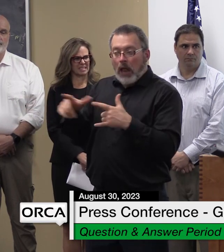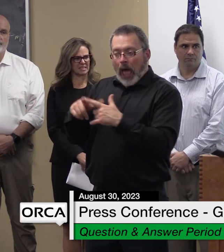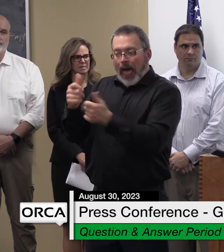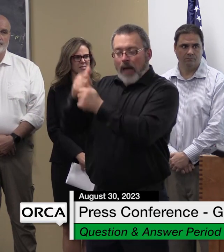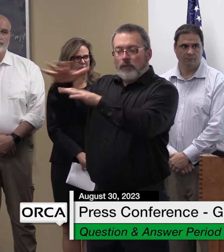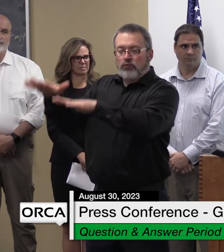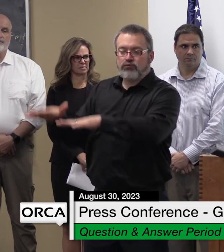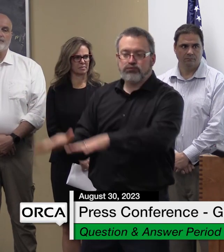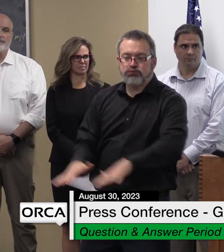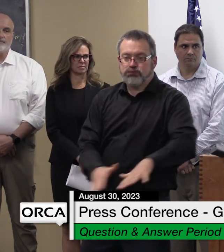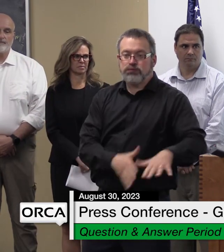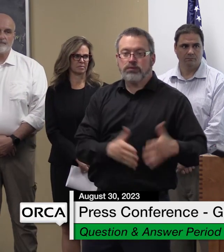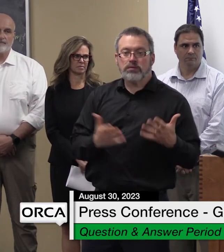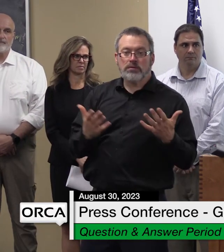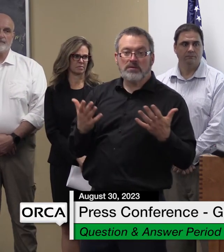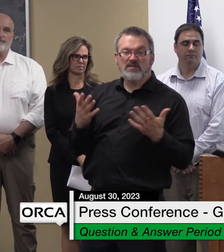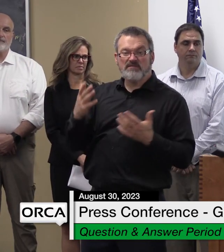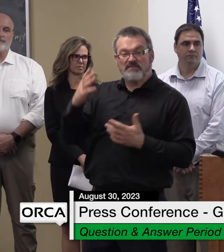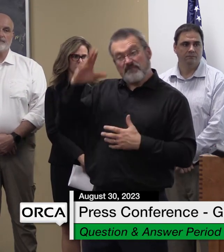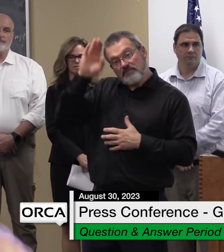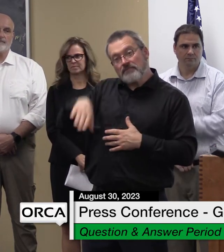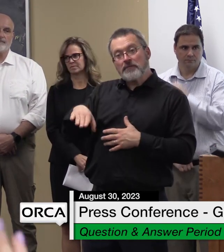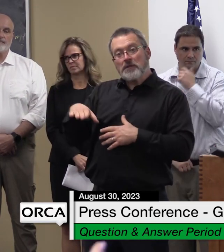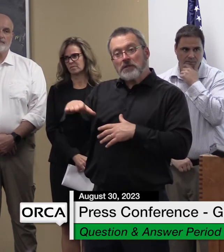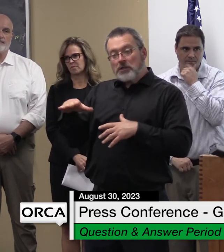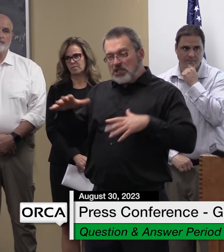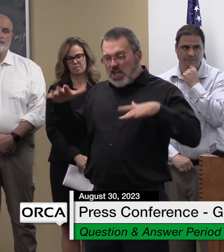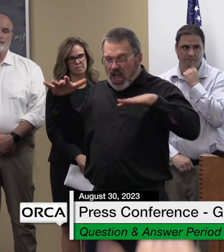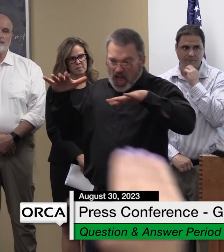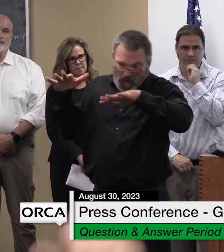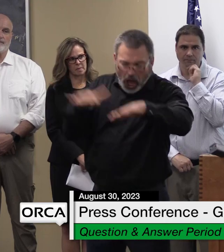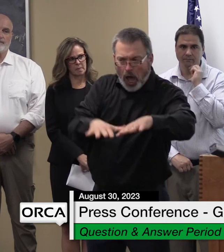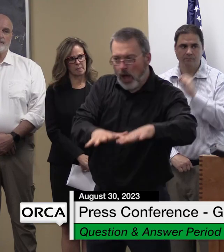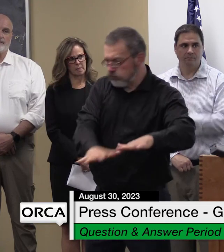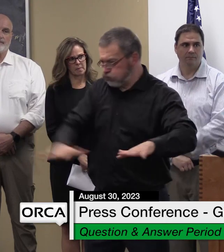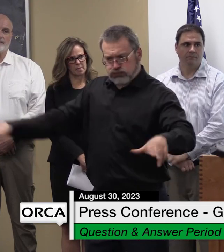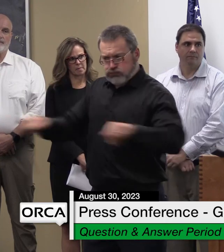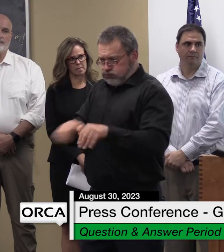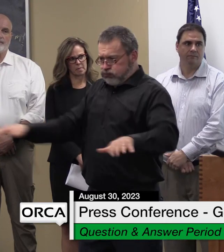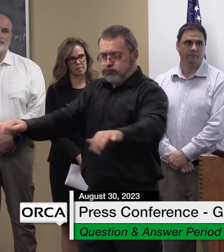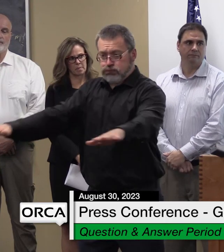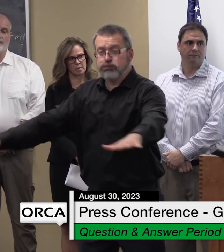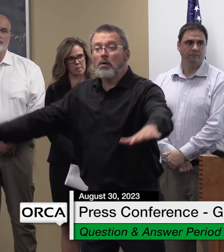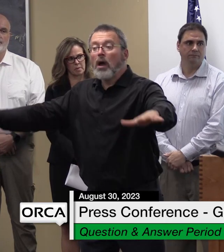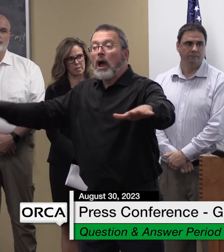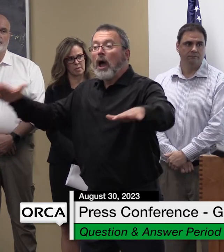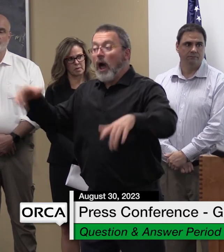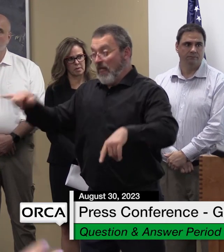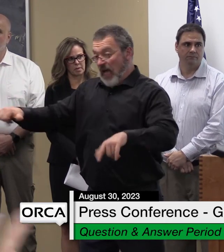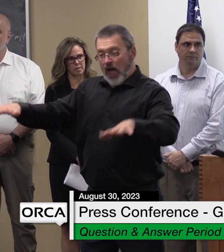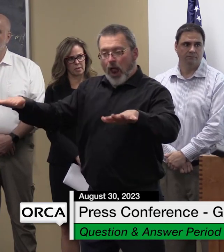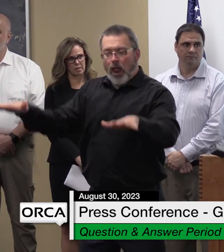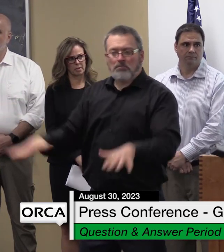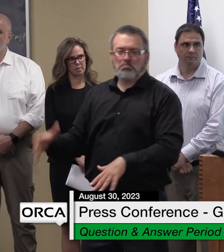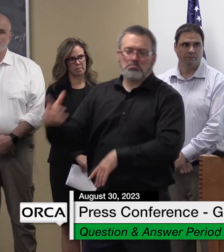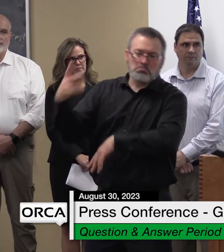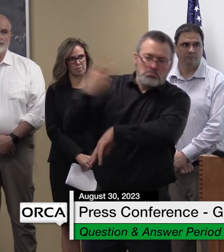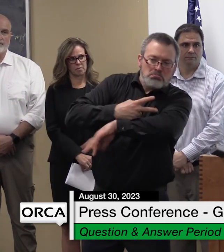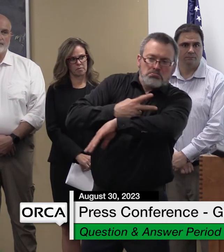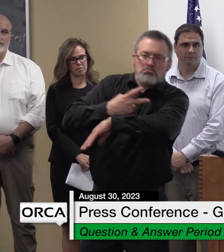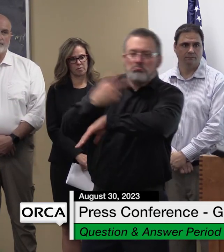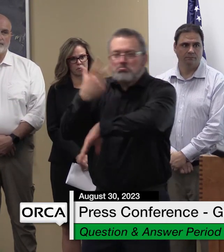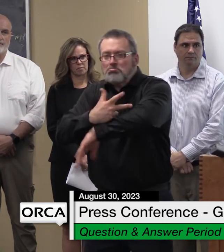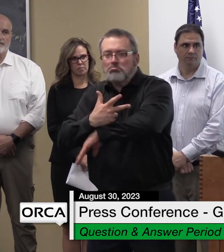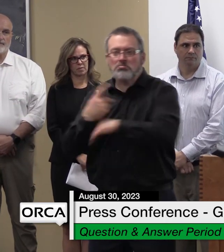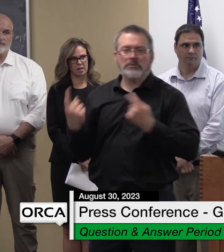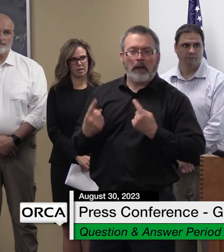place for a day or two before it's released downstream. So it's a math problem. And a